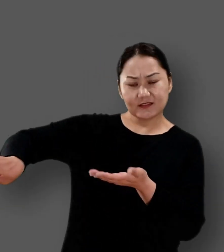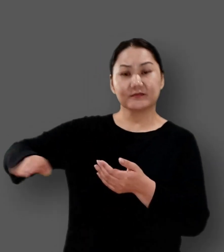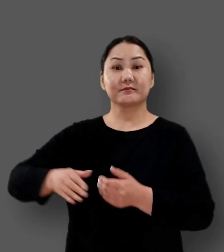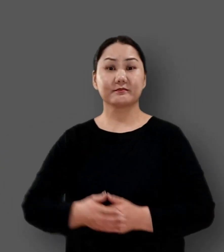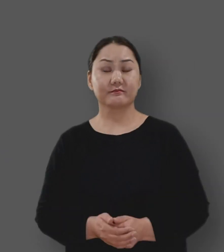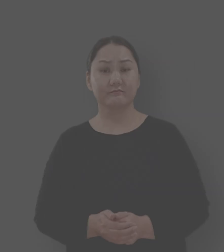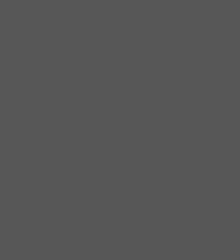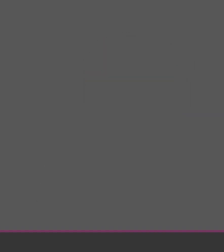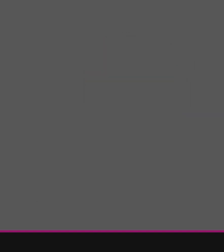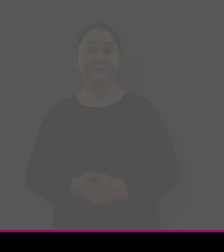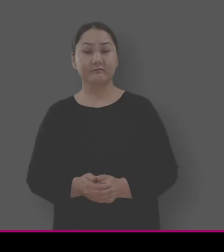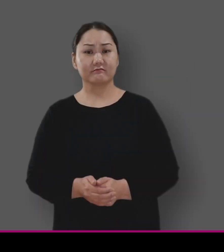Marginalization.